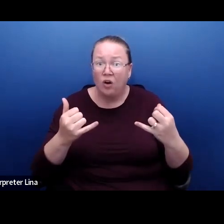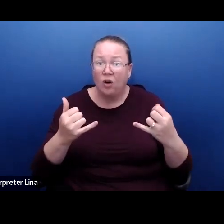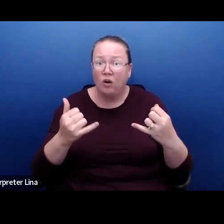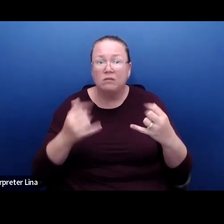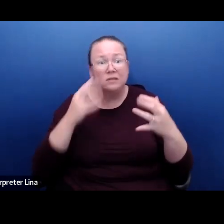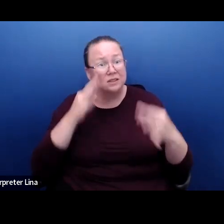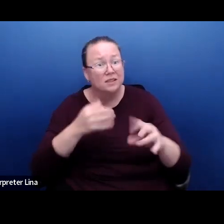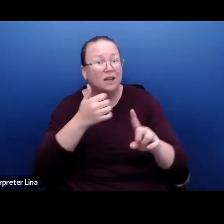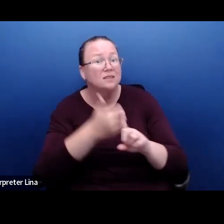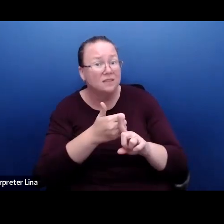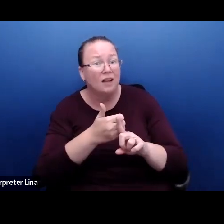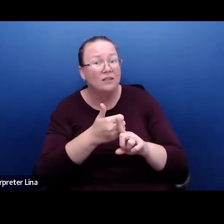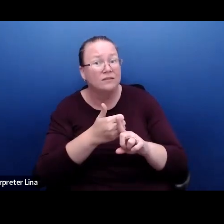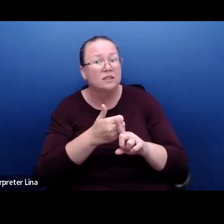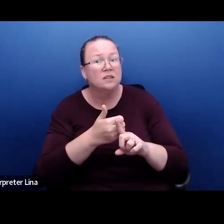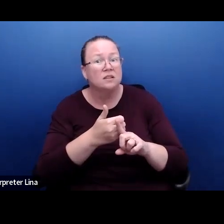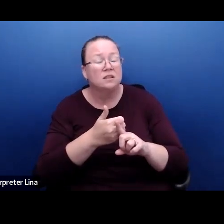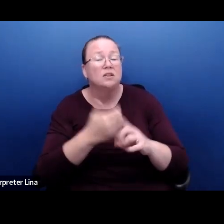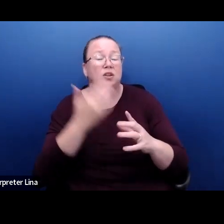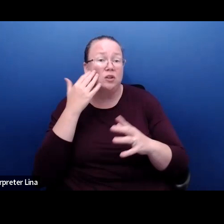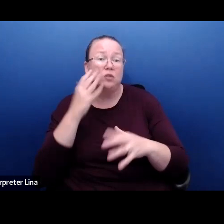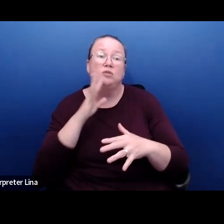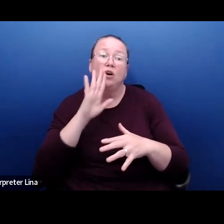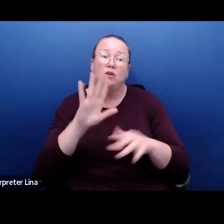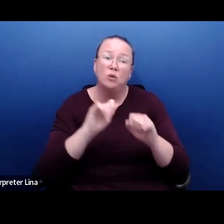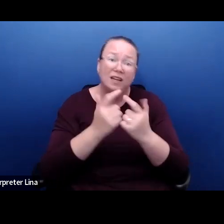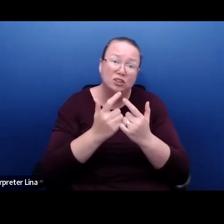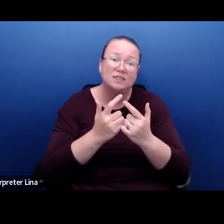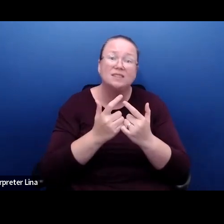decide for yourself. You also have to look at your policy, talk to your agency.